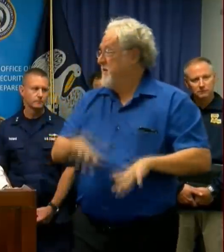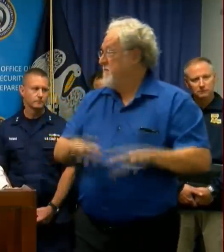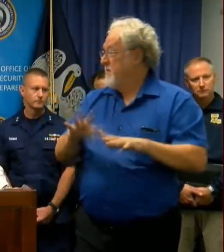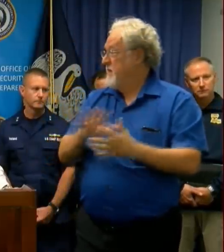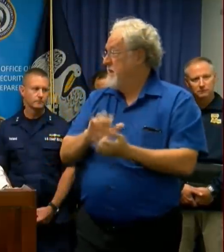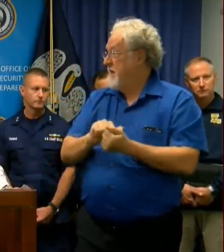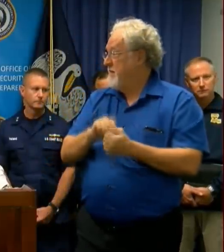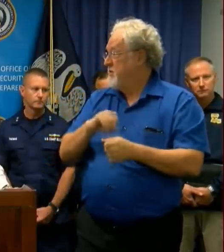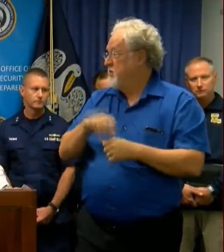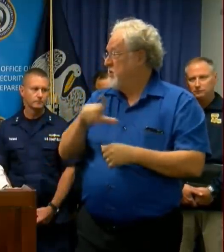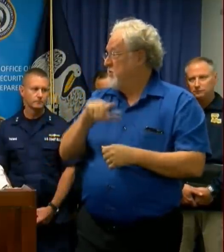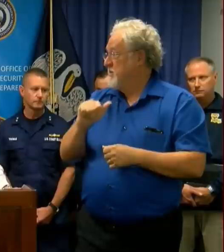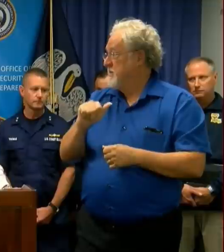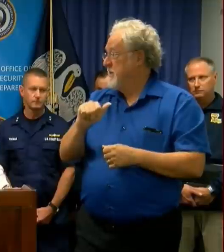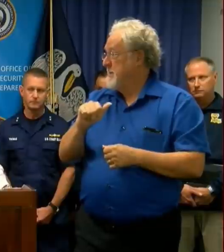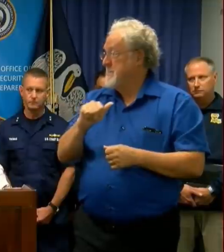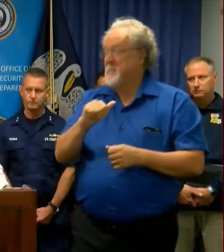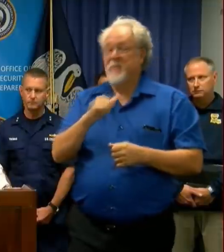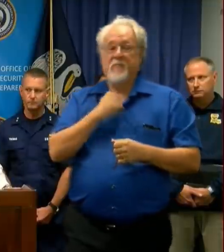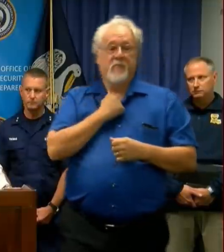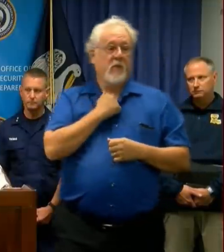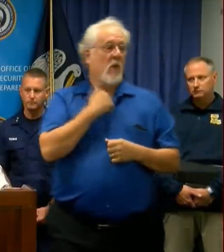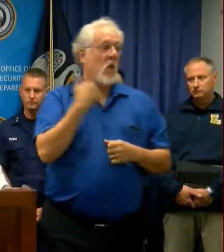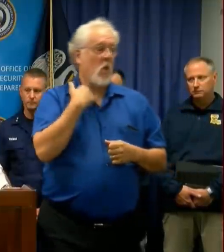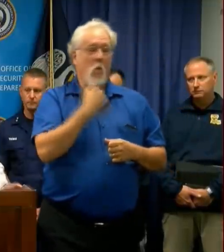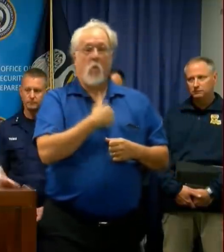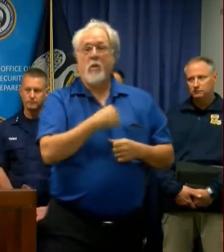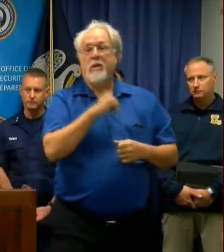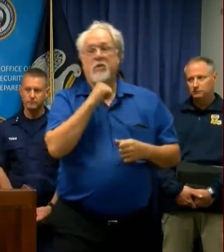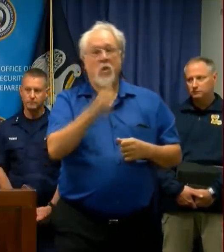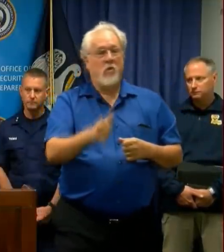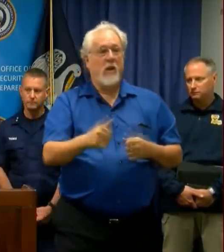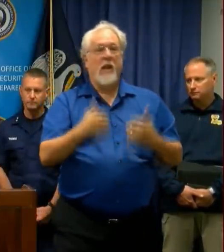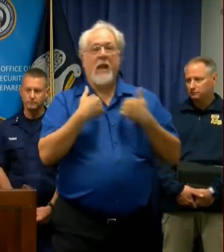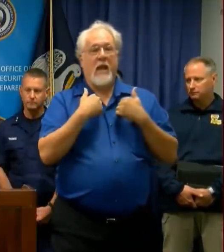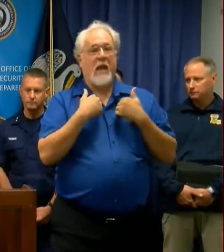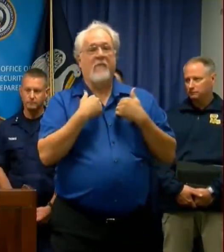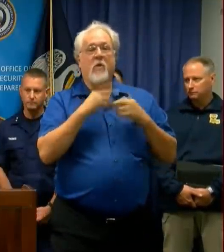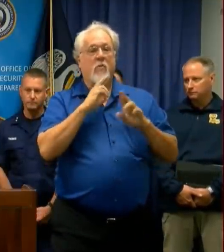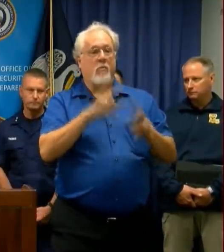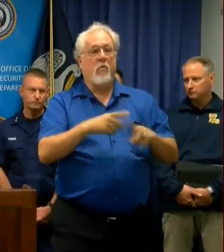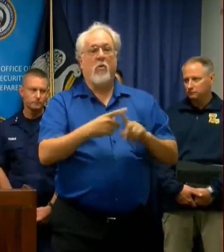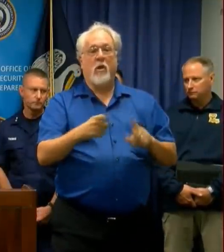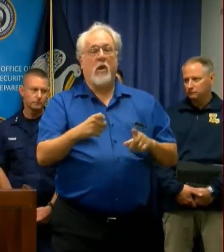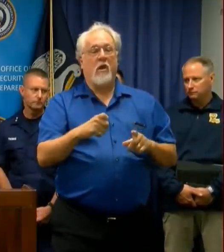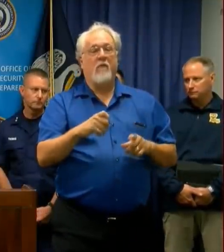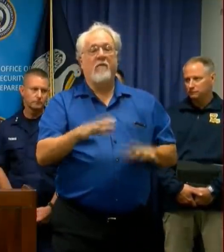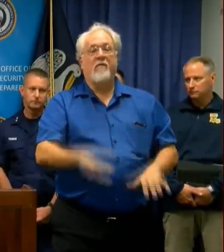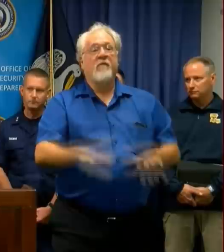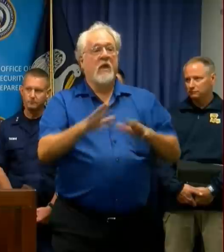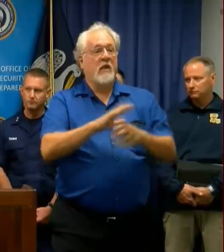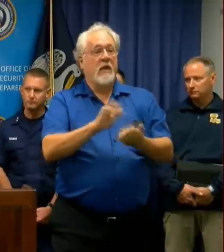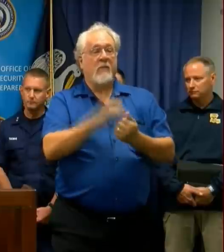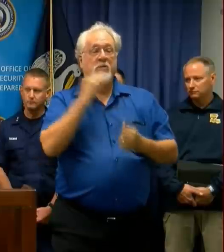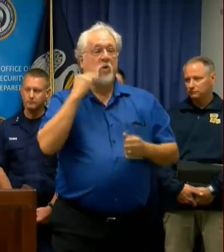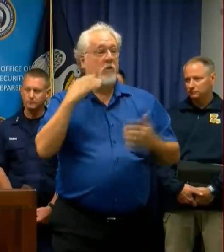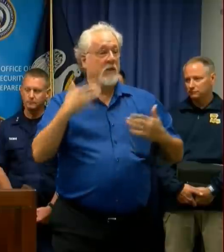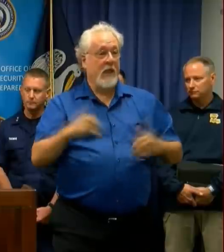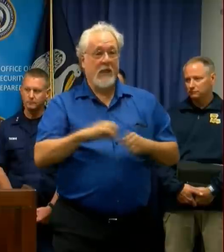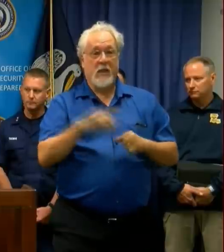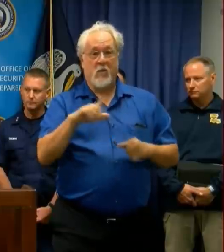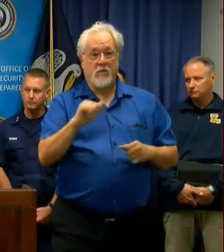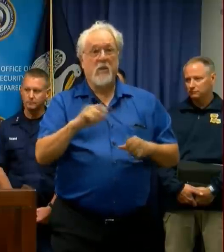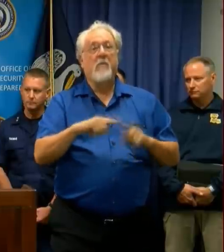damage homes in Louisiana? Yeah, we do not have reports of flood damaged homes yet